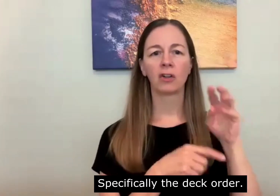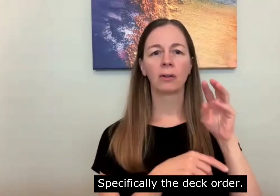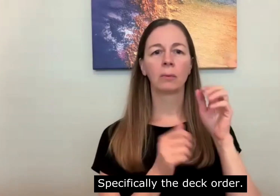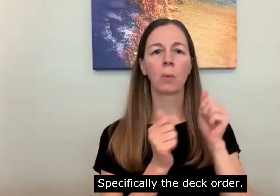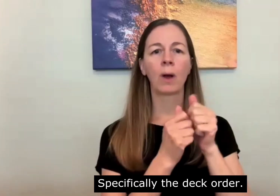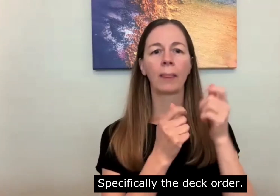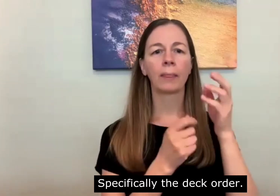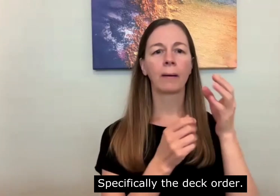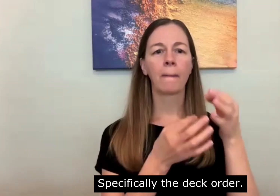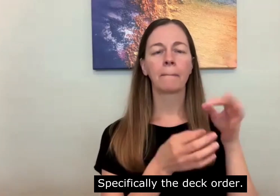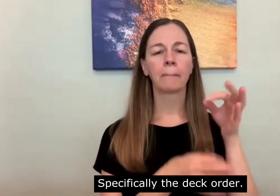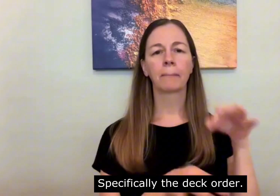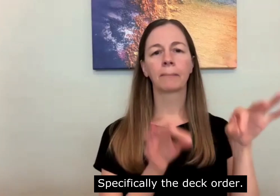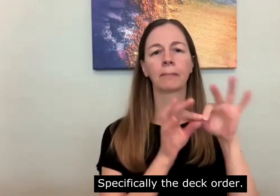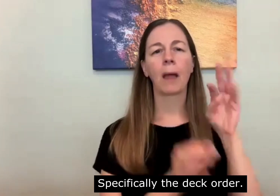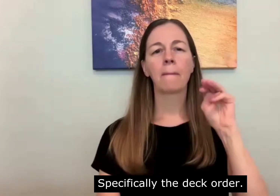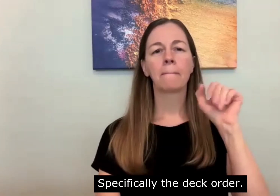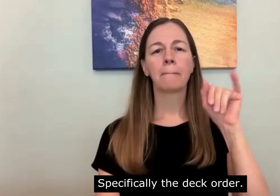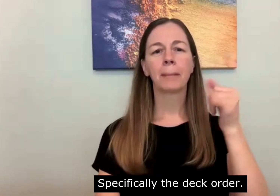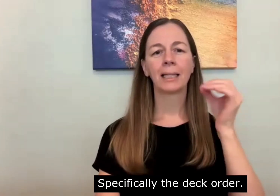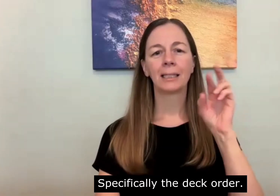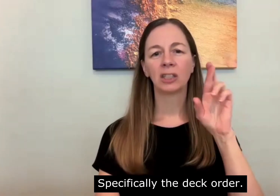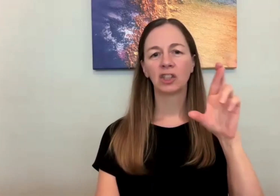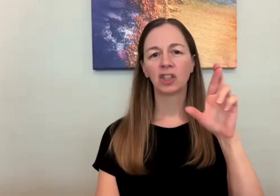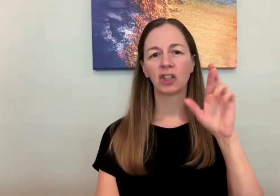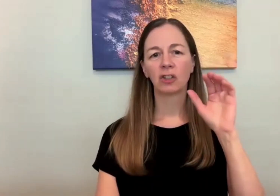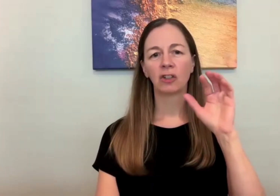Specifically, the deck order.